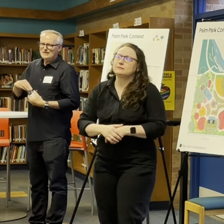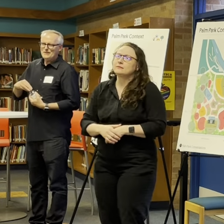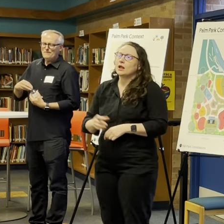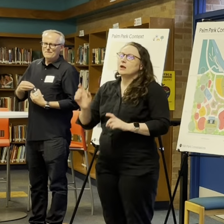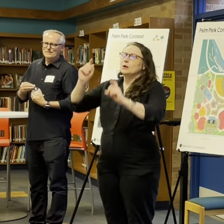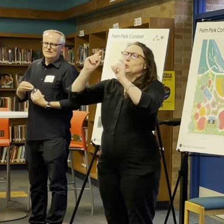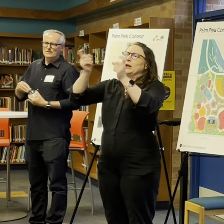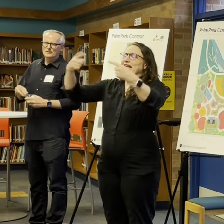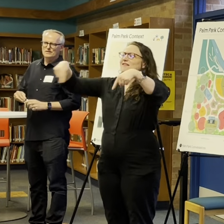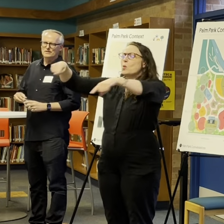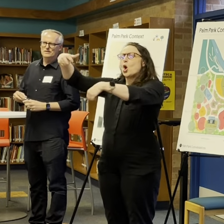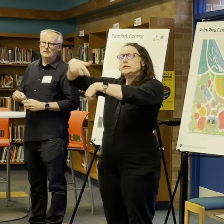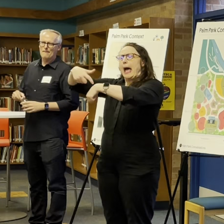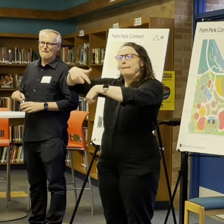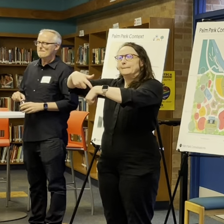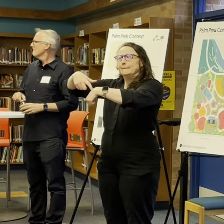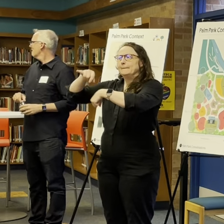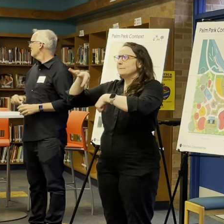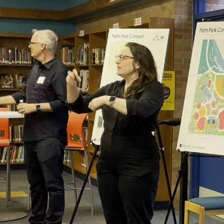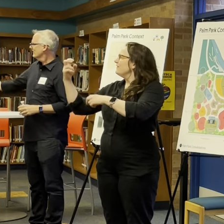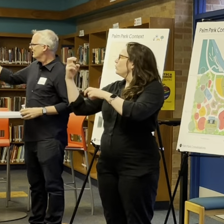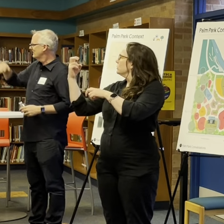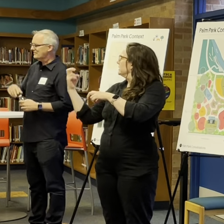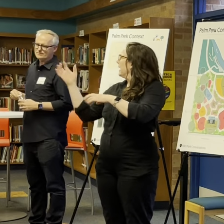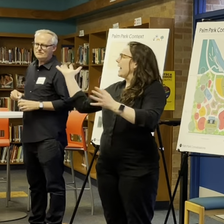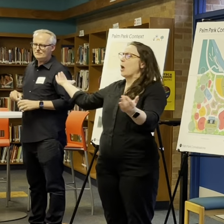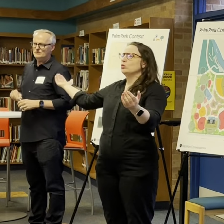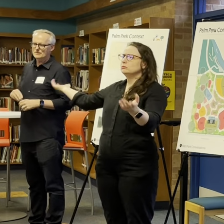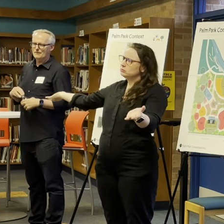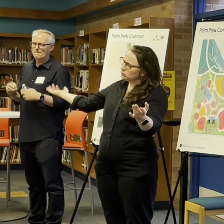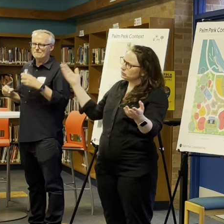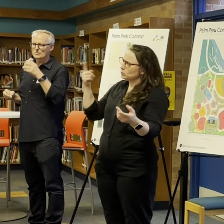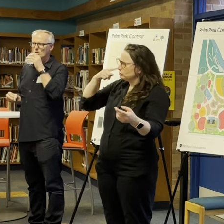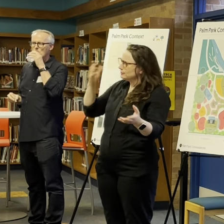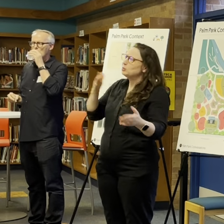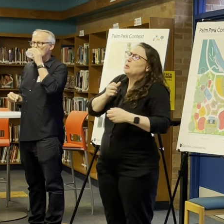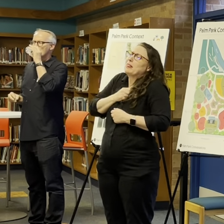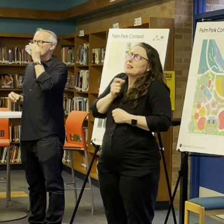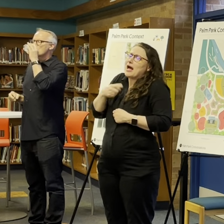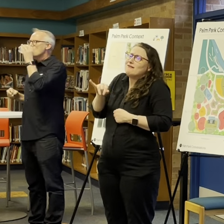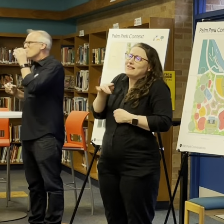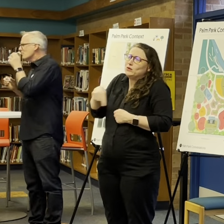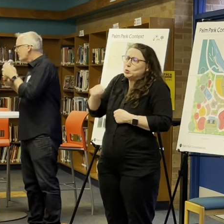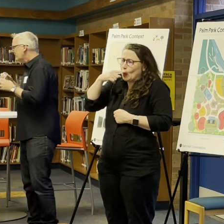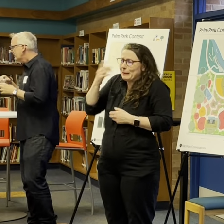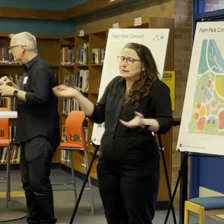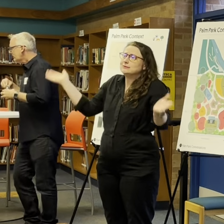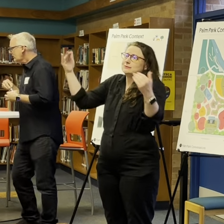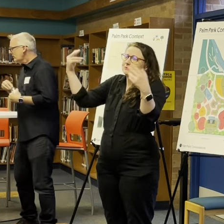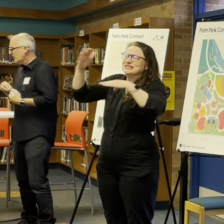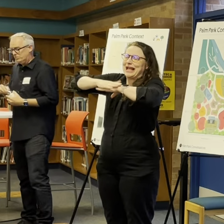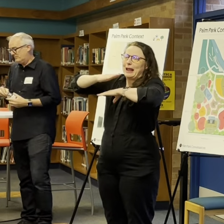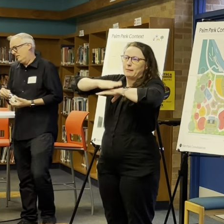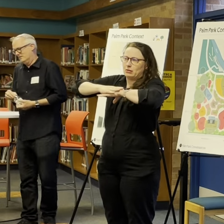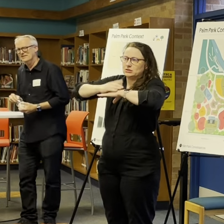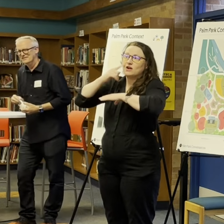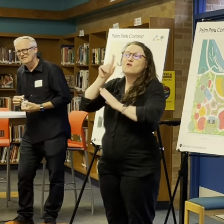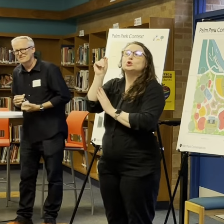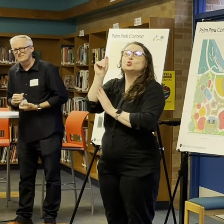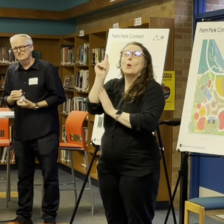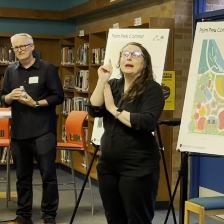we're going to give you some time, and if you're sitting on the exterior, we would love for everyone to participate at the table. So what we're going to do for the next 20